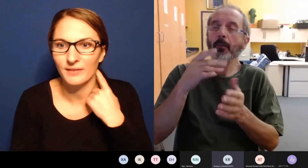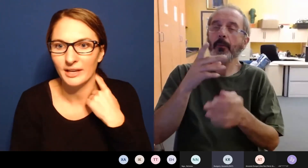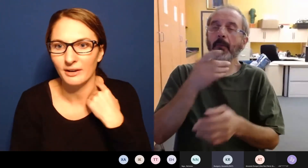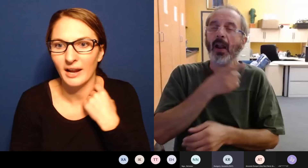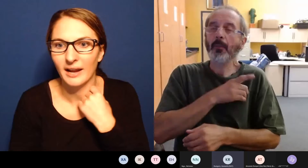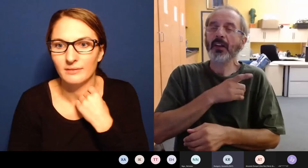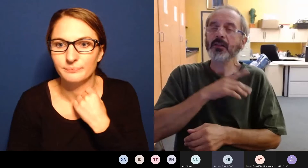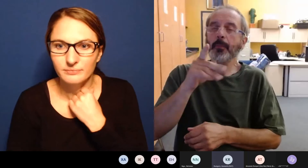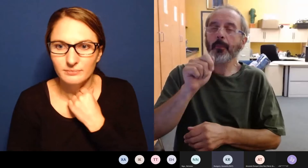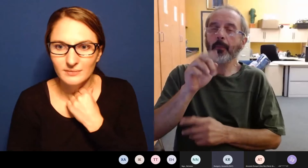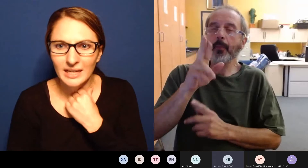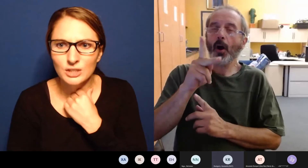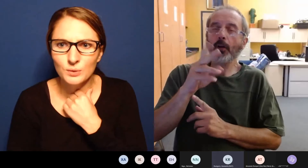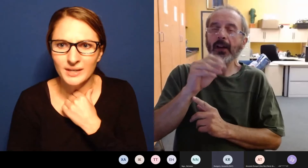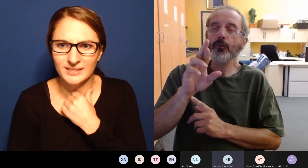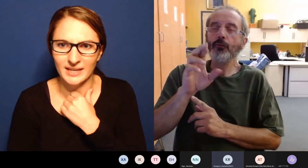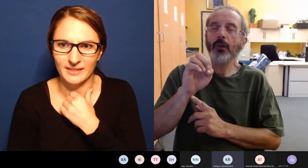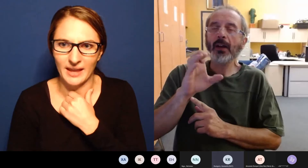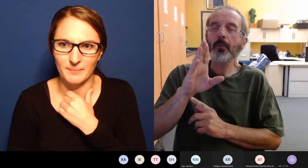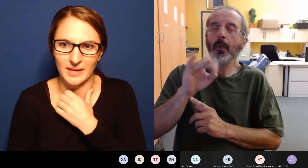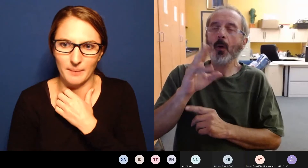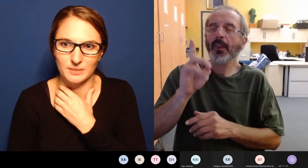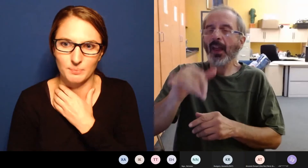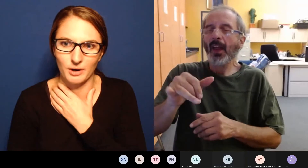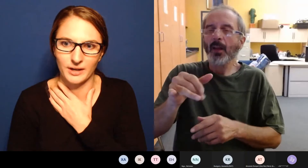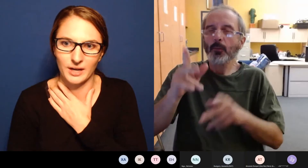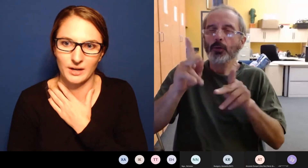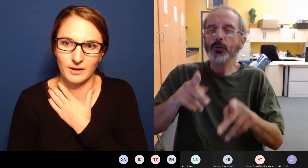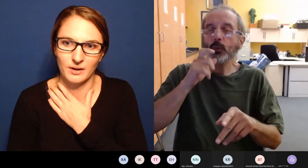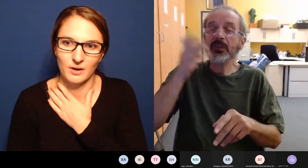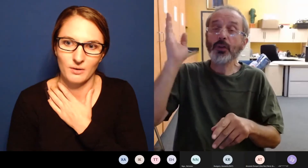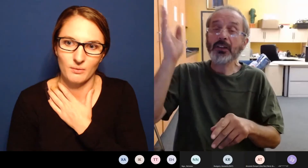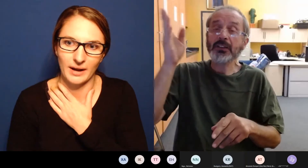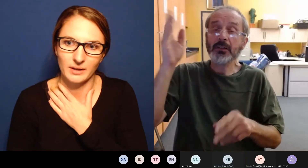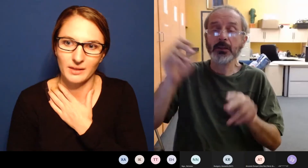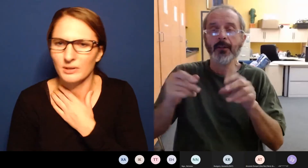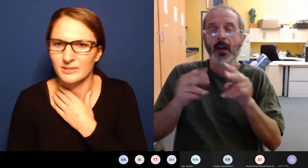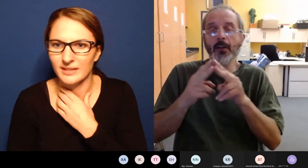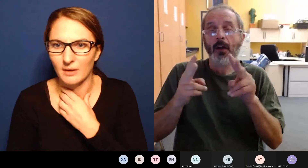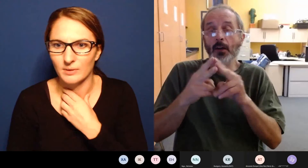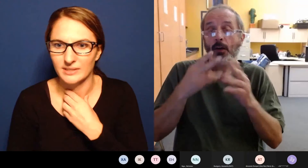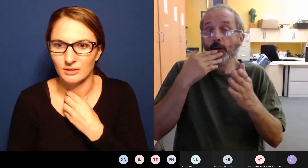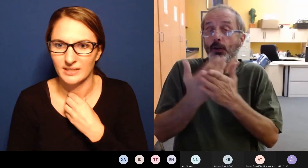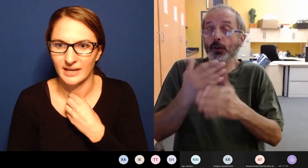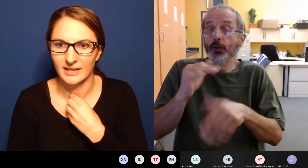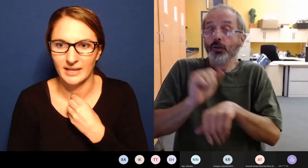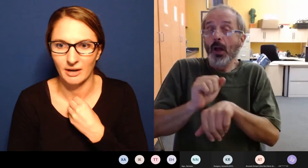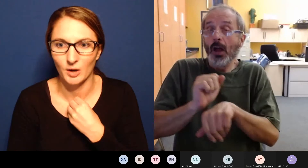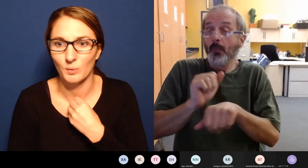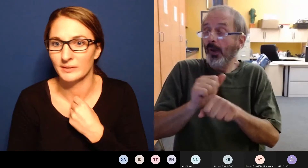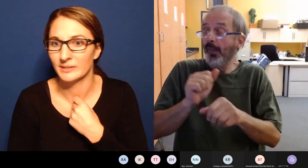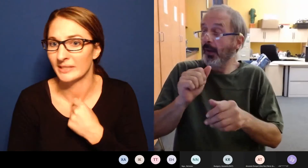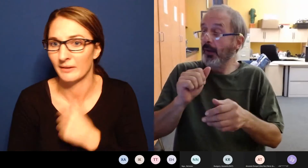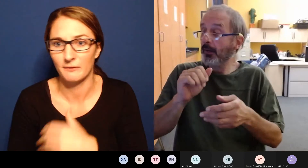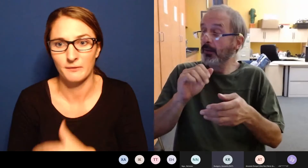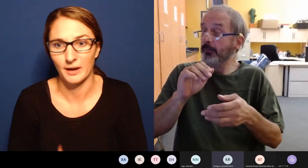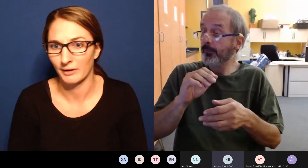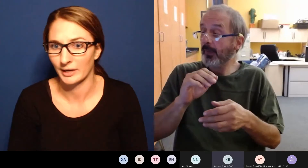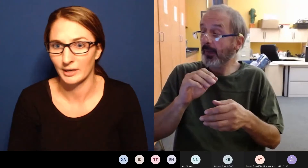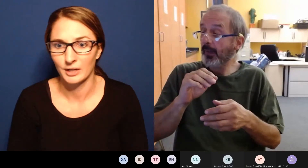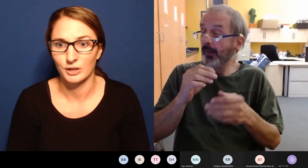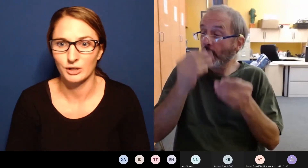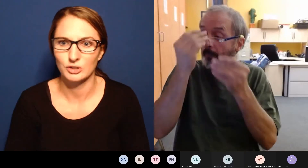Yeah, Harvey here. I do want to say that Minneapolis Park and Rec, the person that was here today, Carrie, did